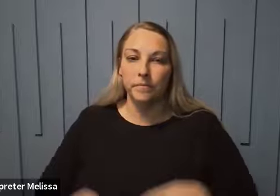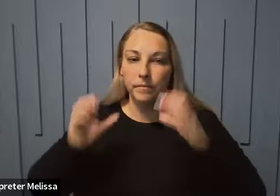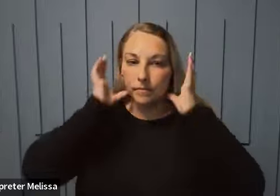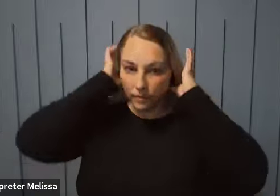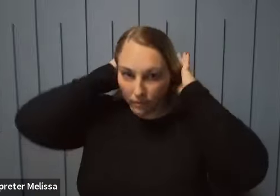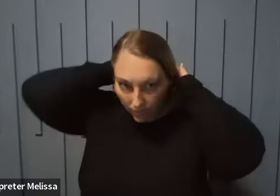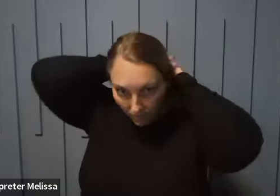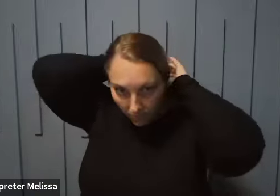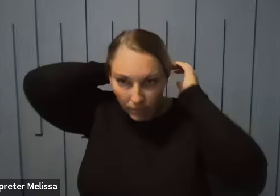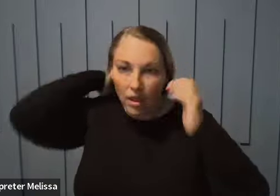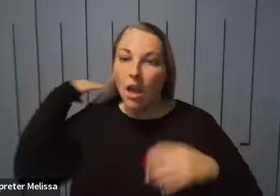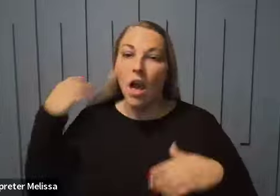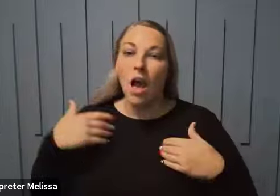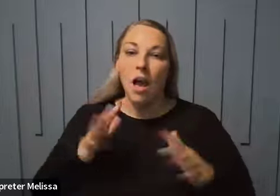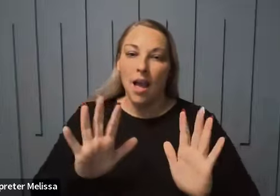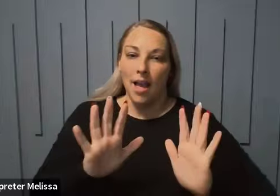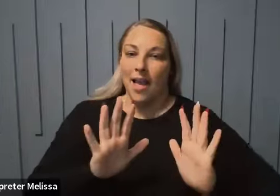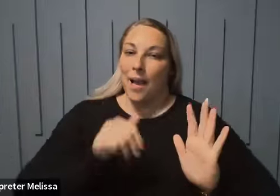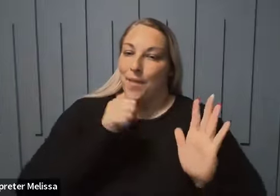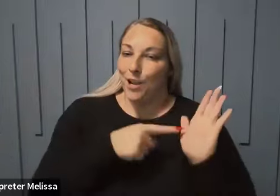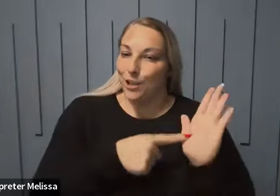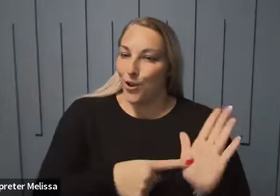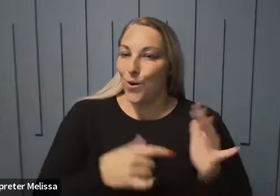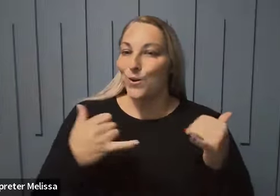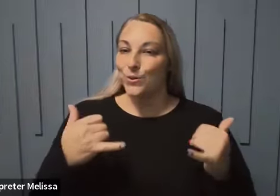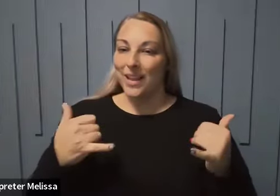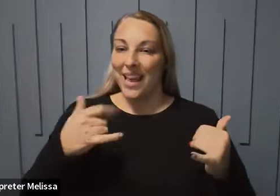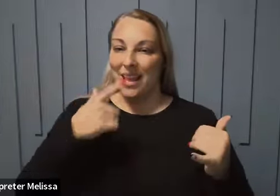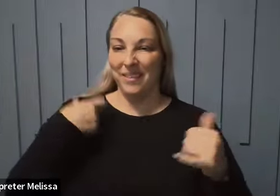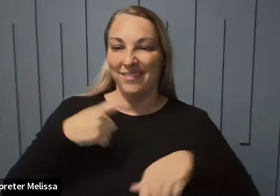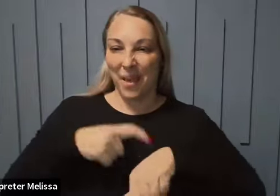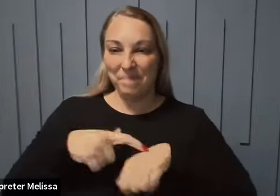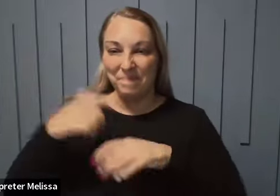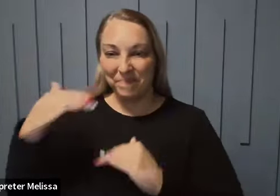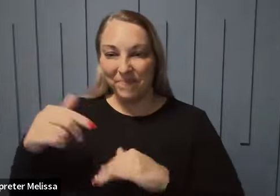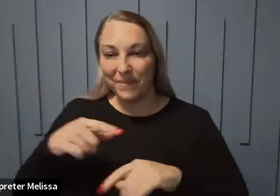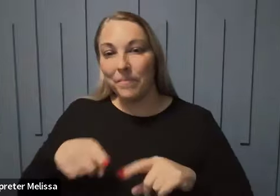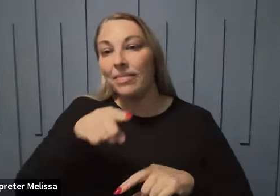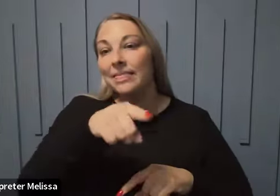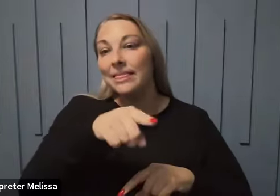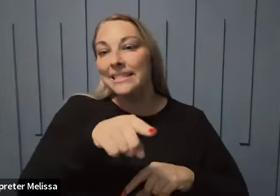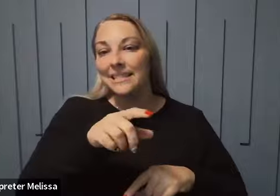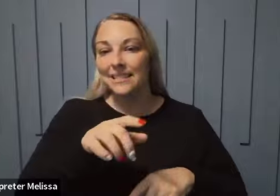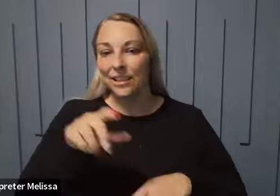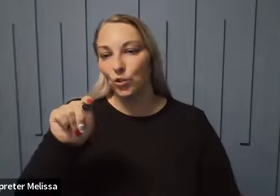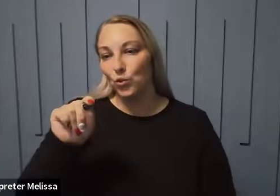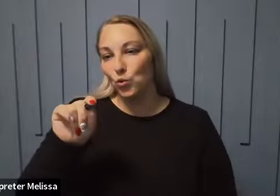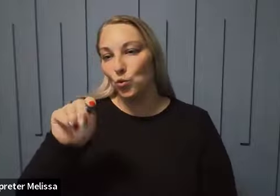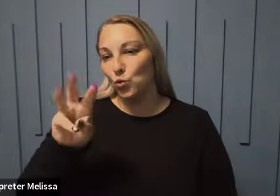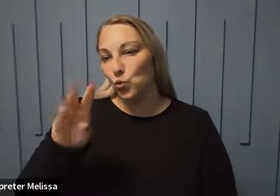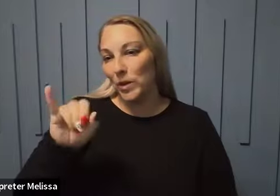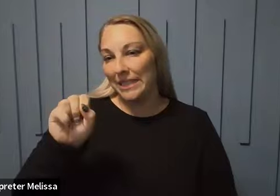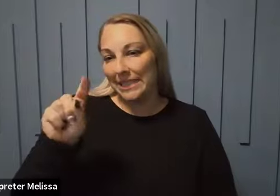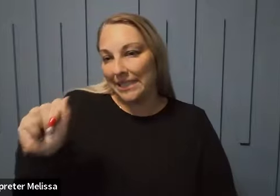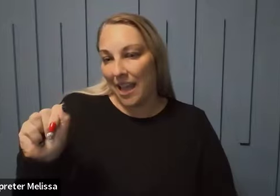I'm not going to show this today because we have not that much time, but this is a video. Once Twista, he's a famous rapper. I don't